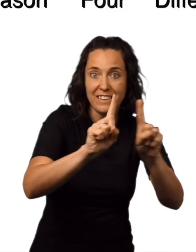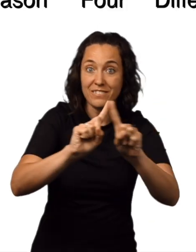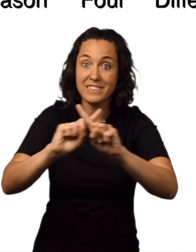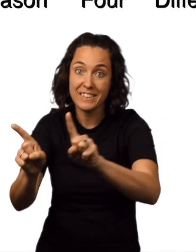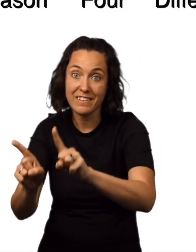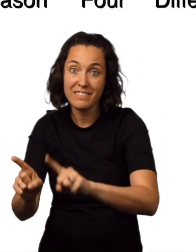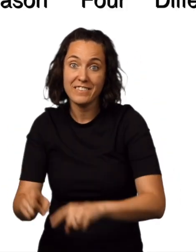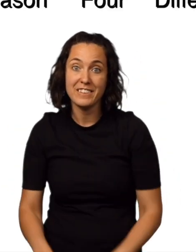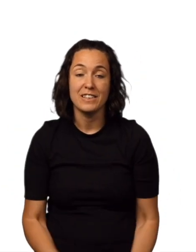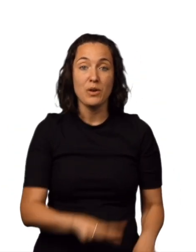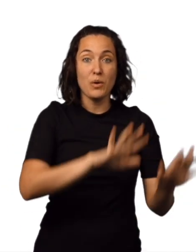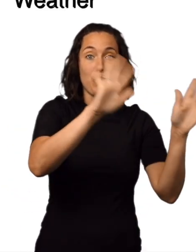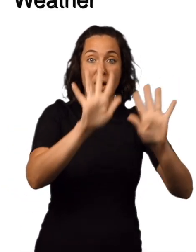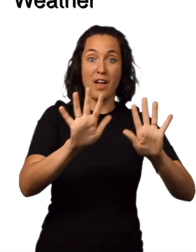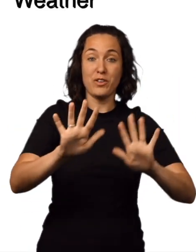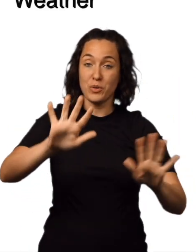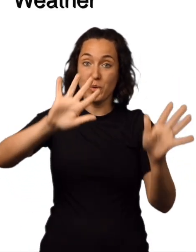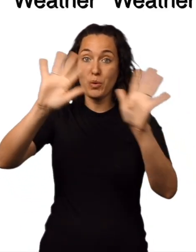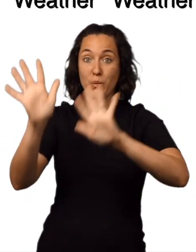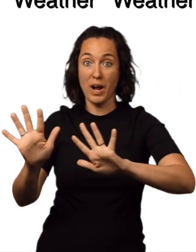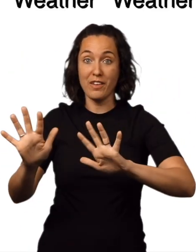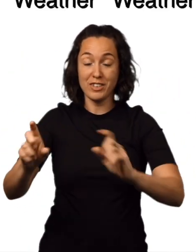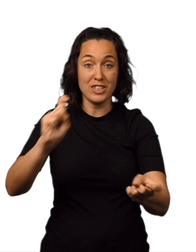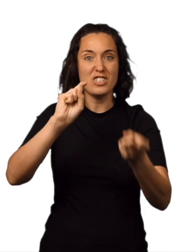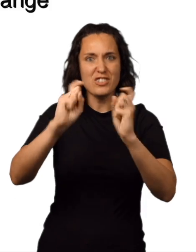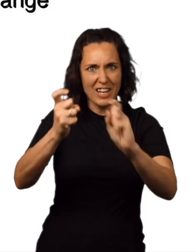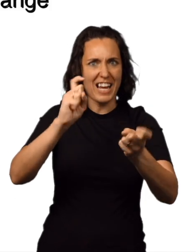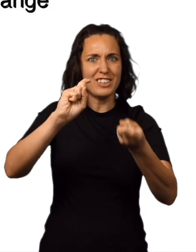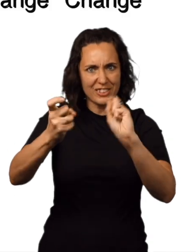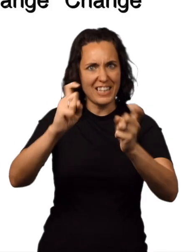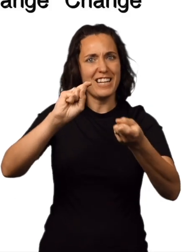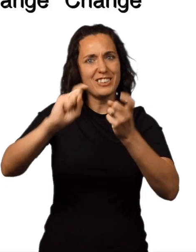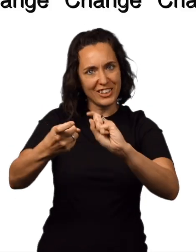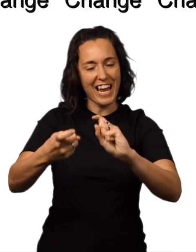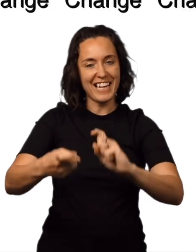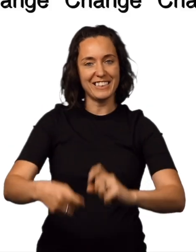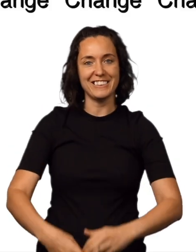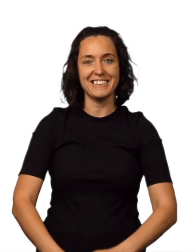Different, different. Weather, weather. Change, change, change.